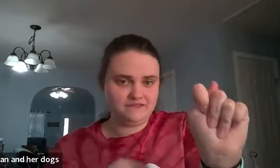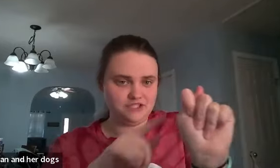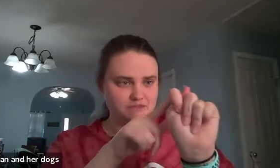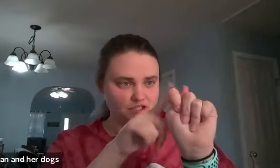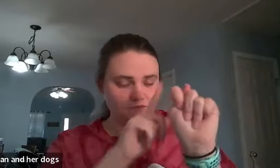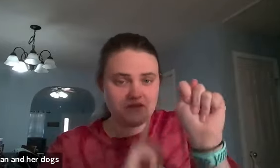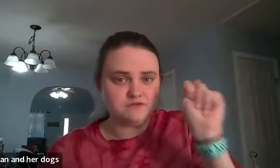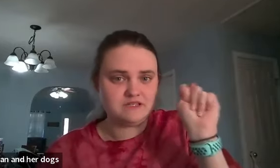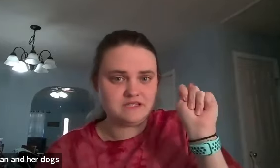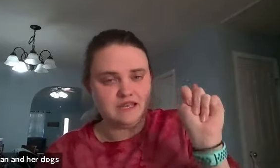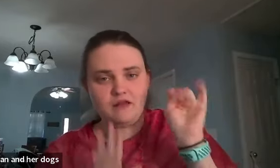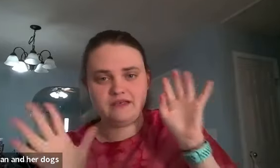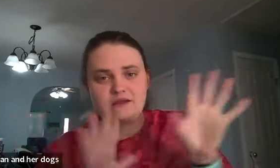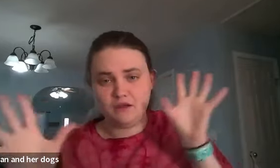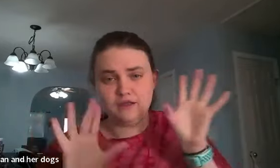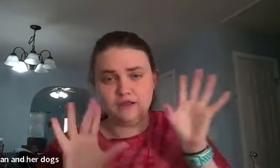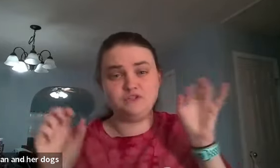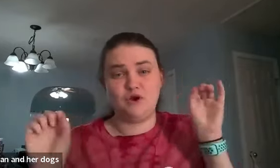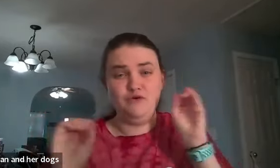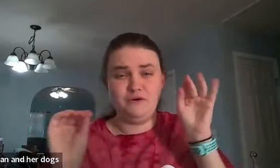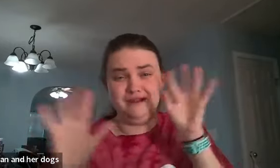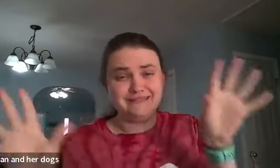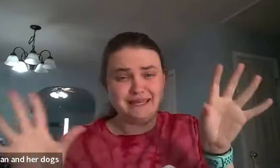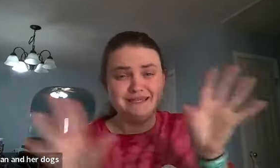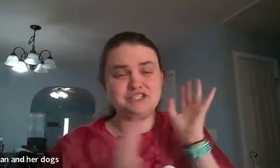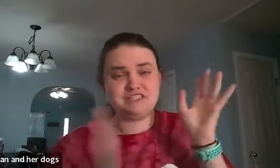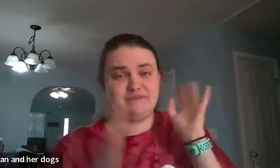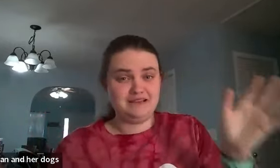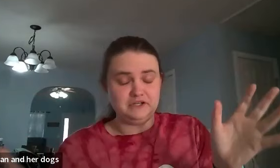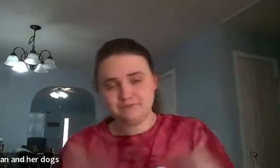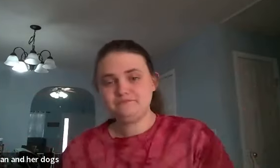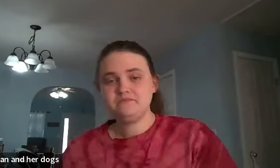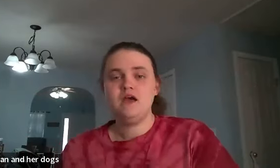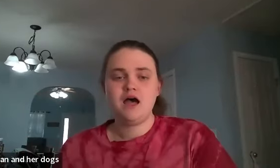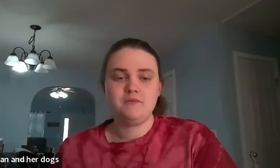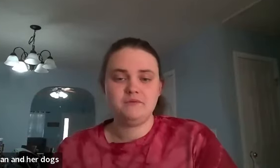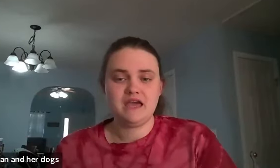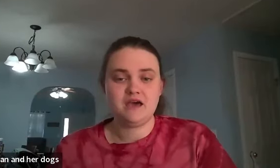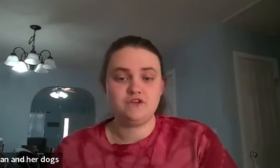to just make sure my thumb is really sticking out, that's how I like almost over enunciate it just to make it clear. Then we have